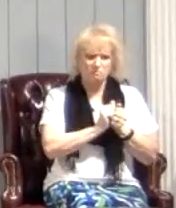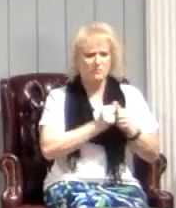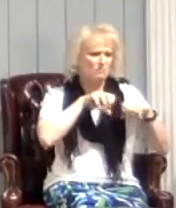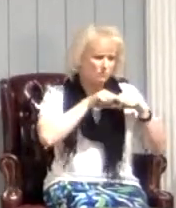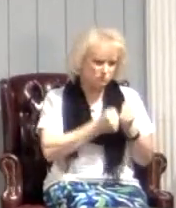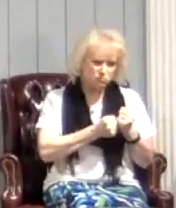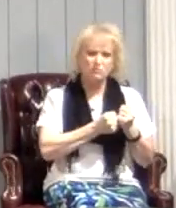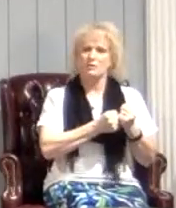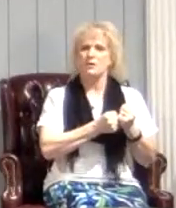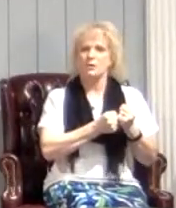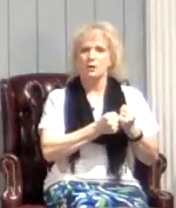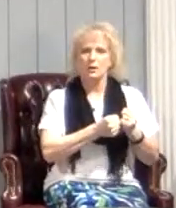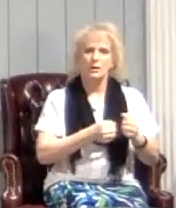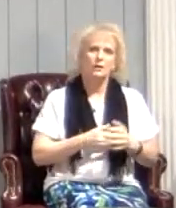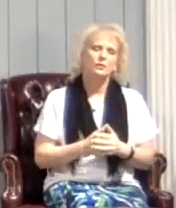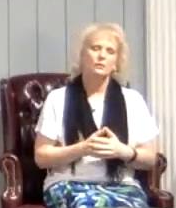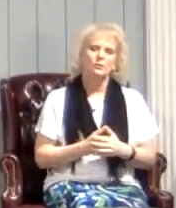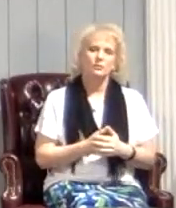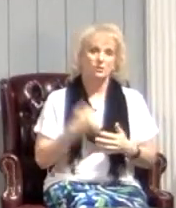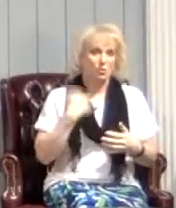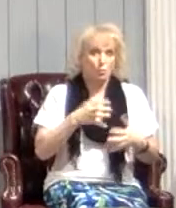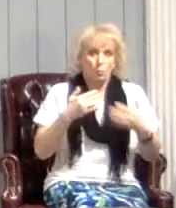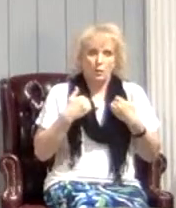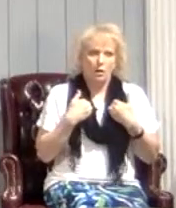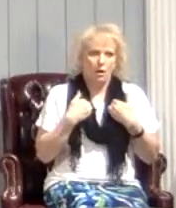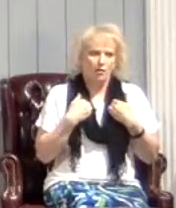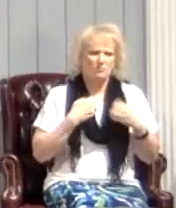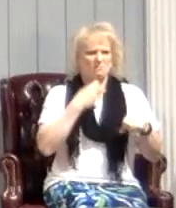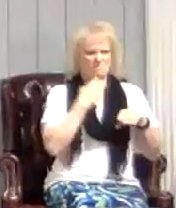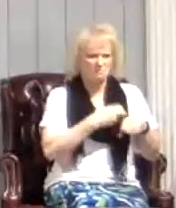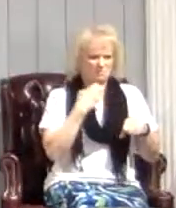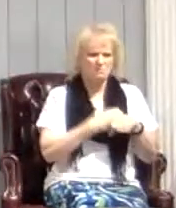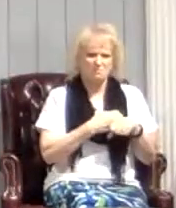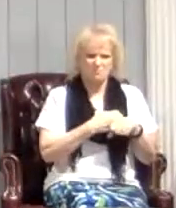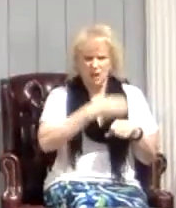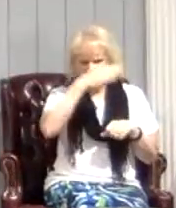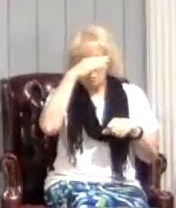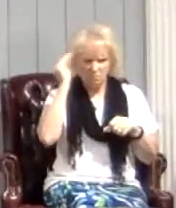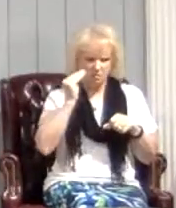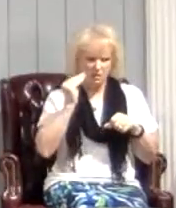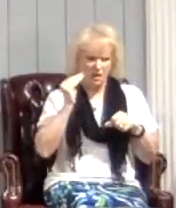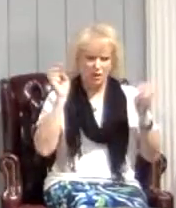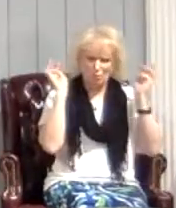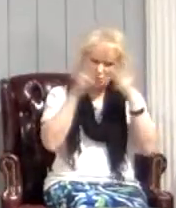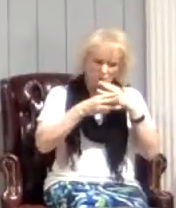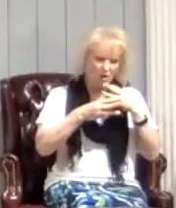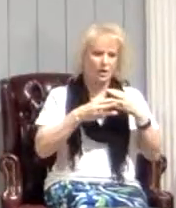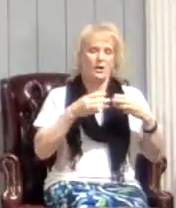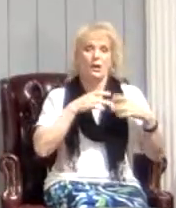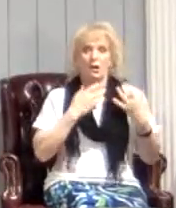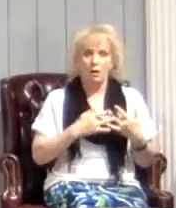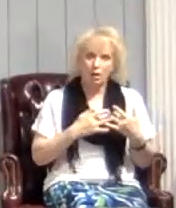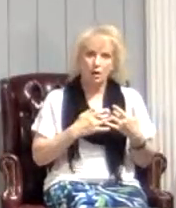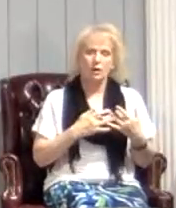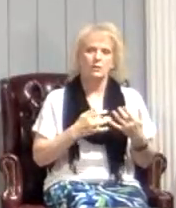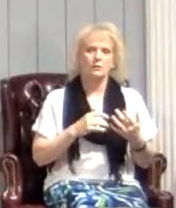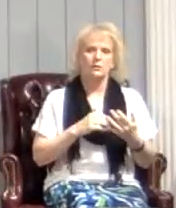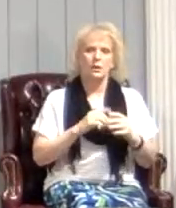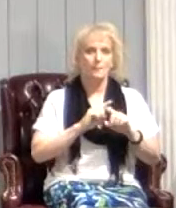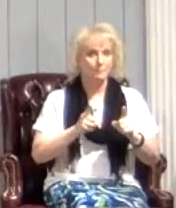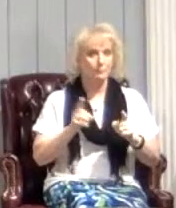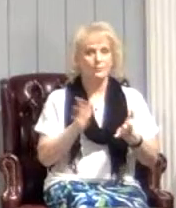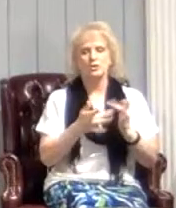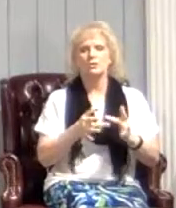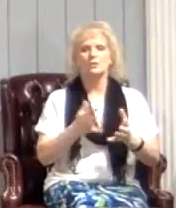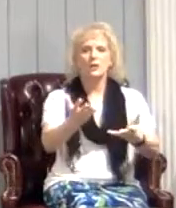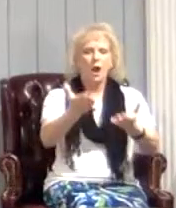broken, and so that we have hard hearts, black hearts, wicked hearts, all of those kind of things. But Jesus